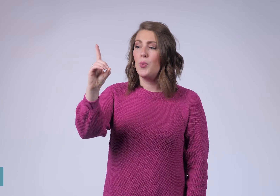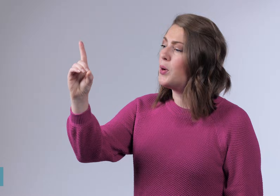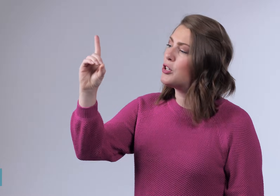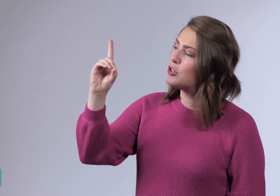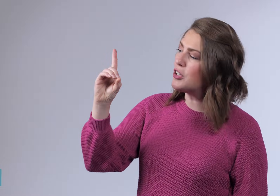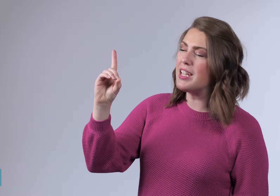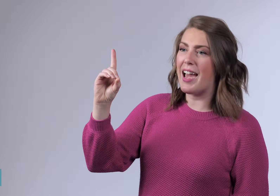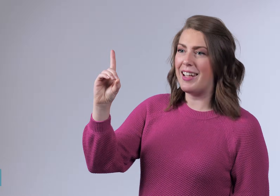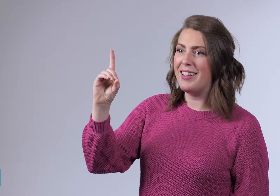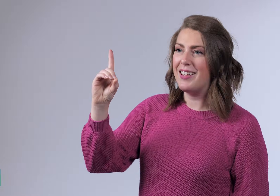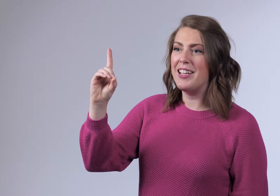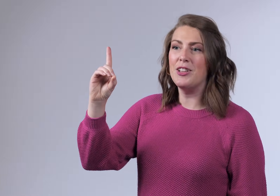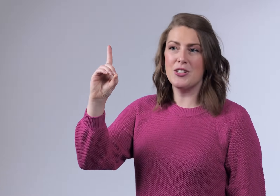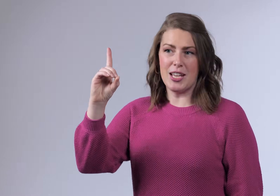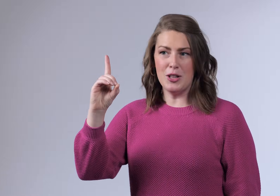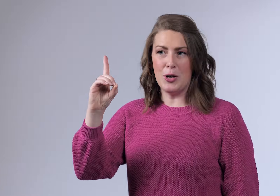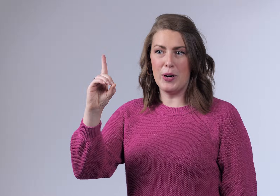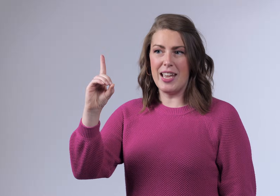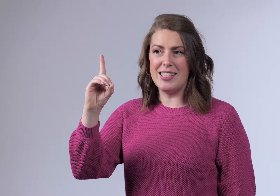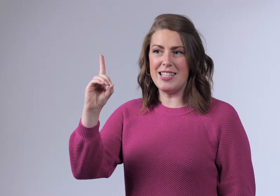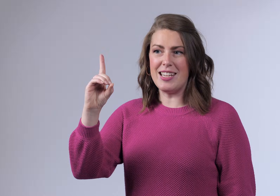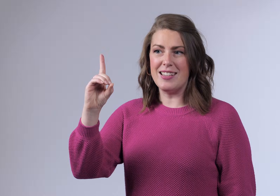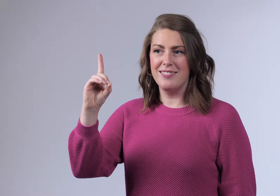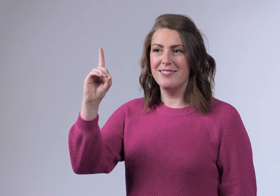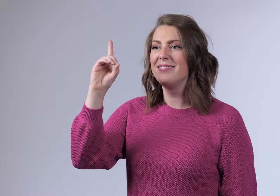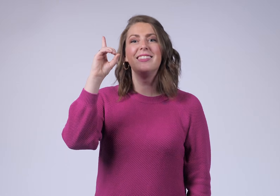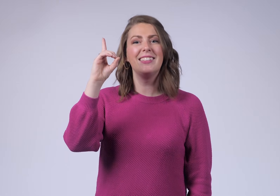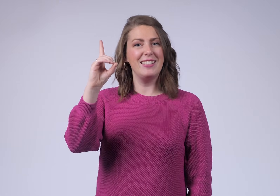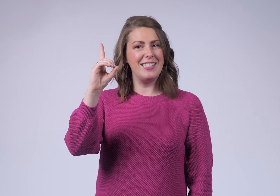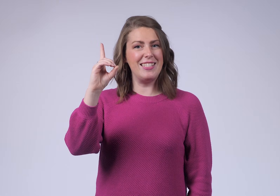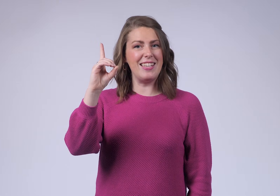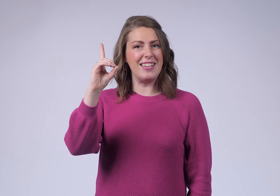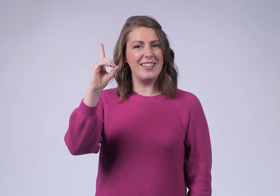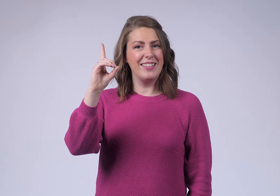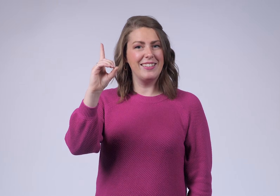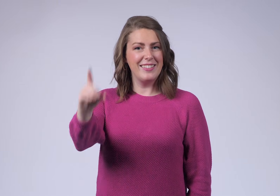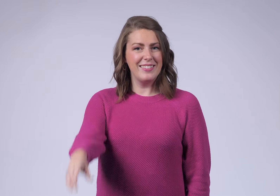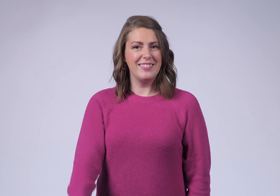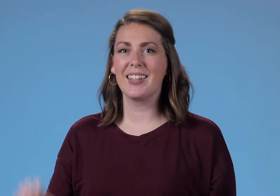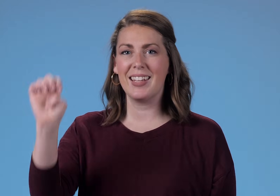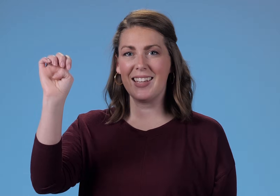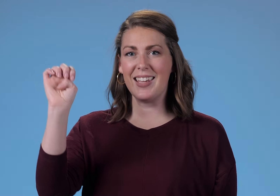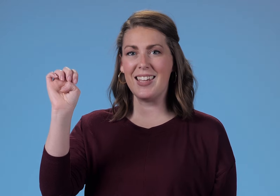When you're looking at it, it looks like a lowercase d. D. E.